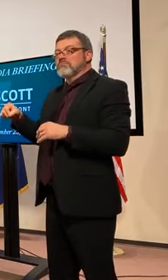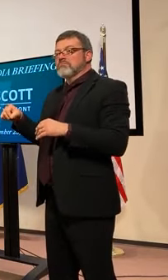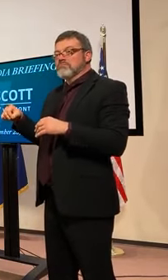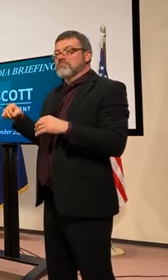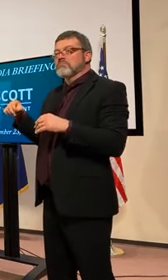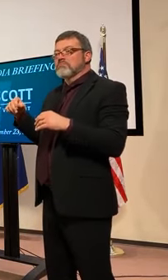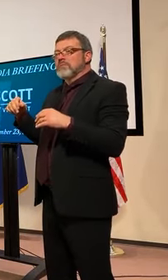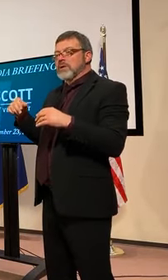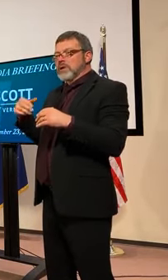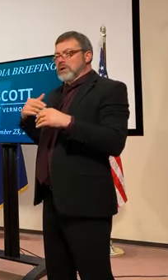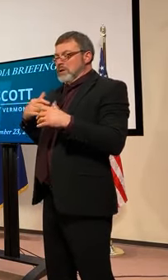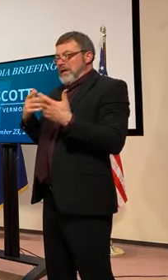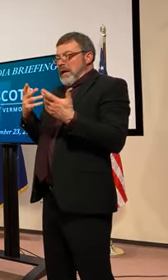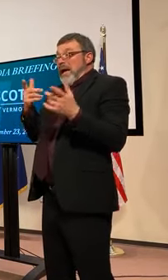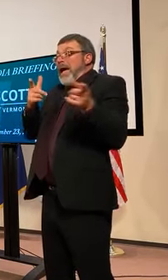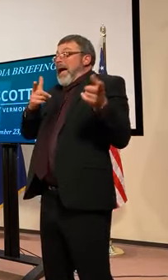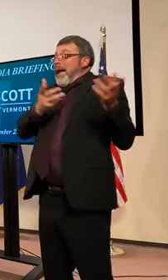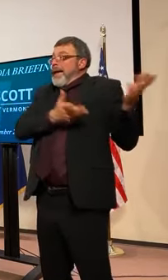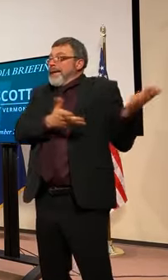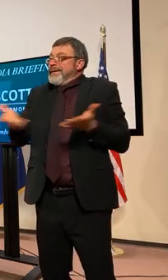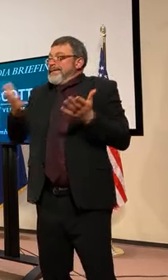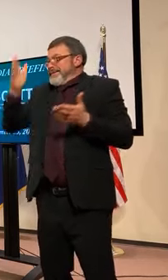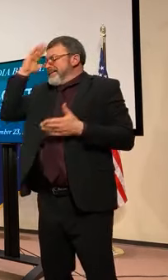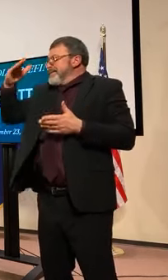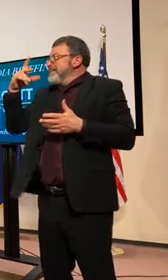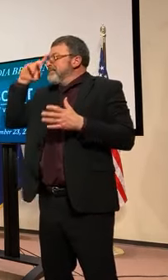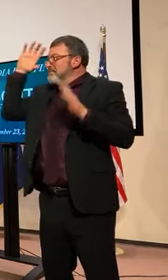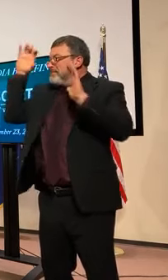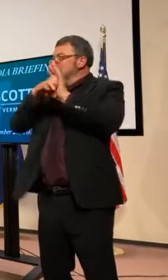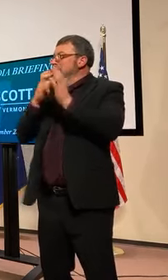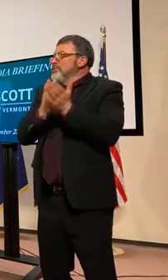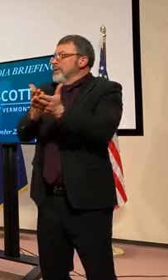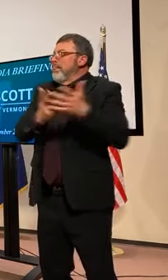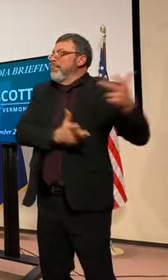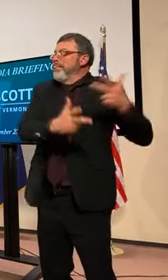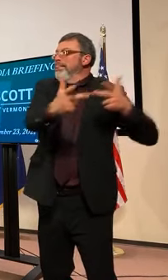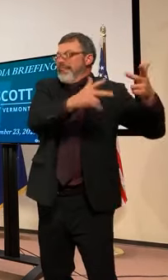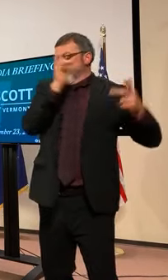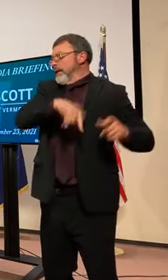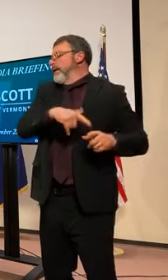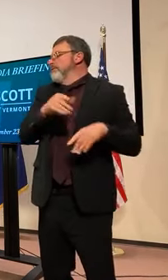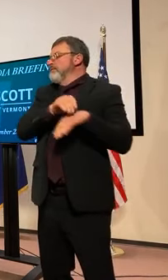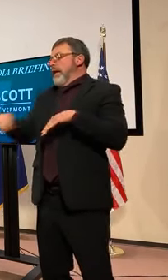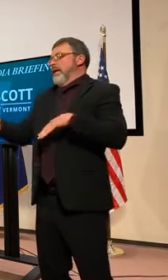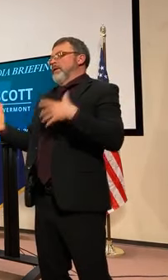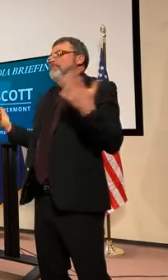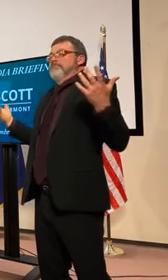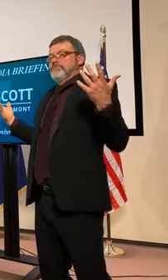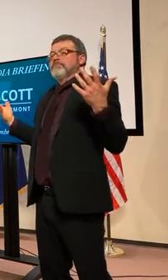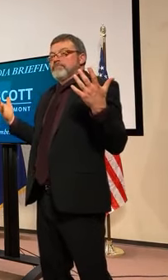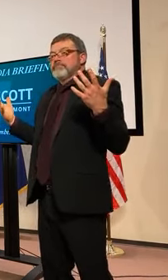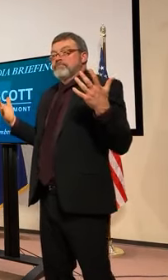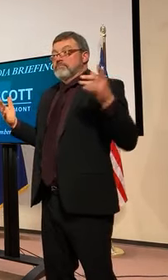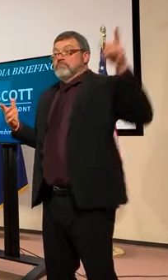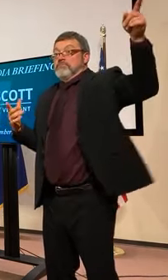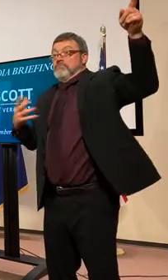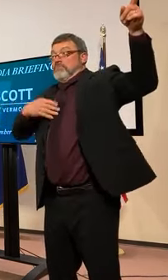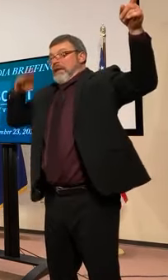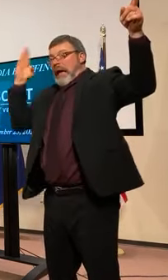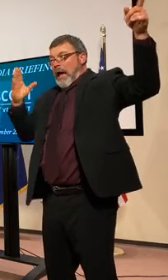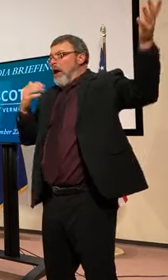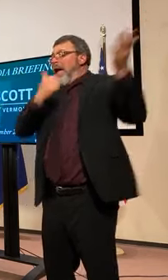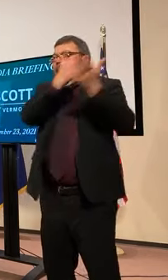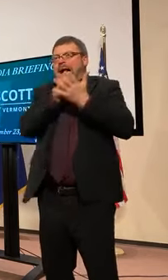governor has mentioned that the White House wants to help out on that, and that's something that we're very, very thankful for, is